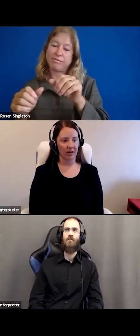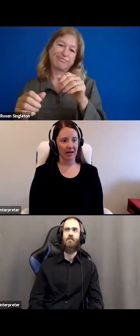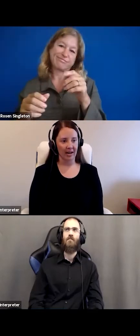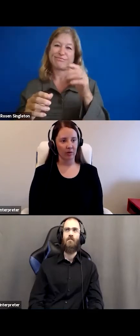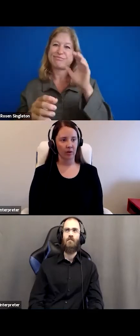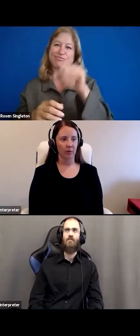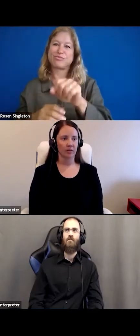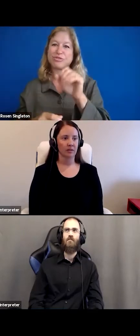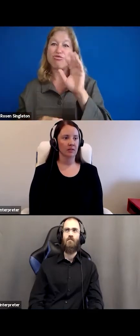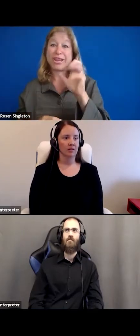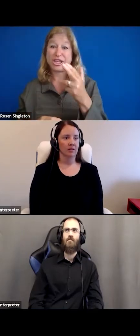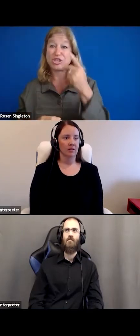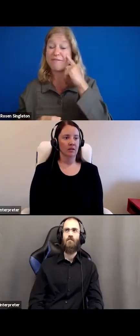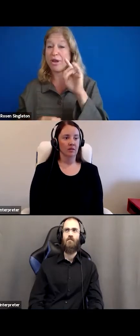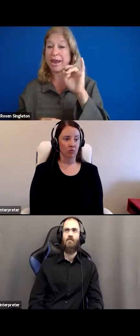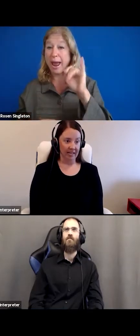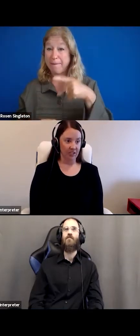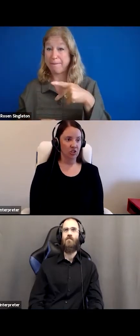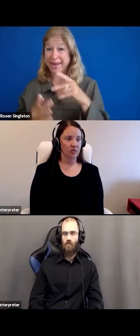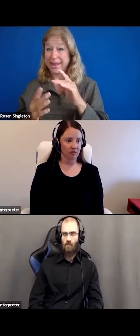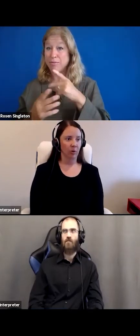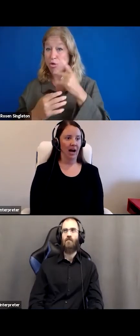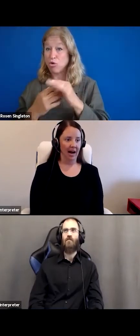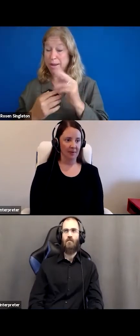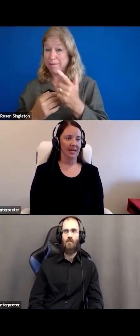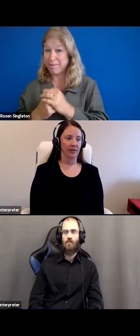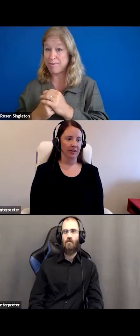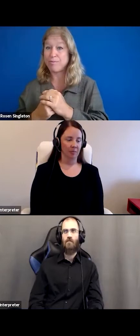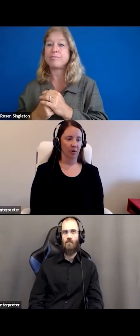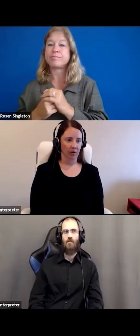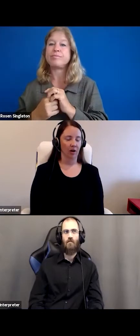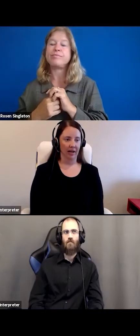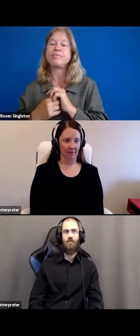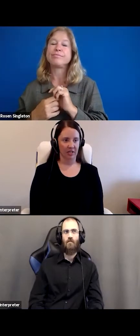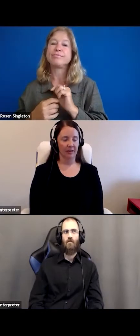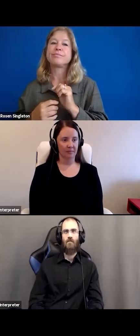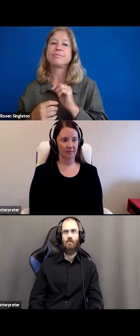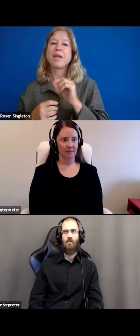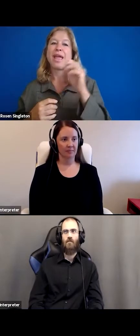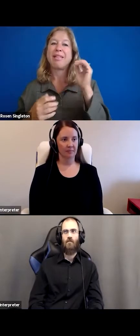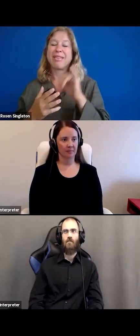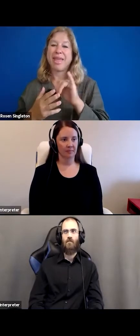more narrow reach for IP Internet Protocol captioning.